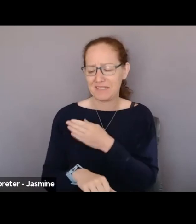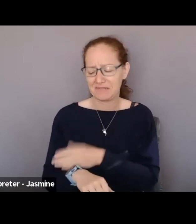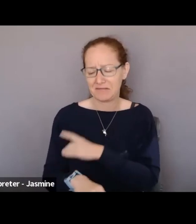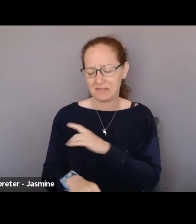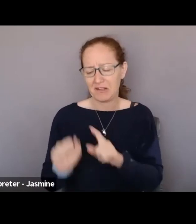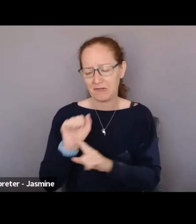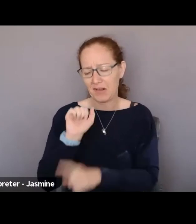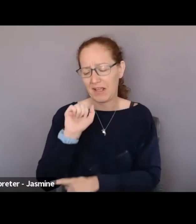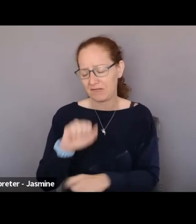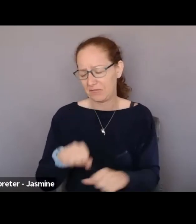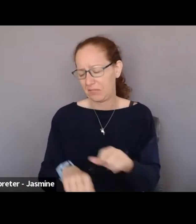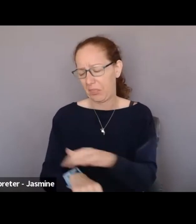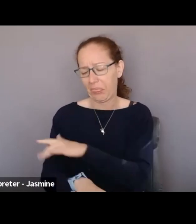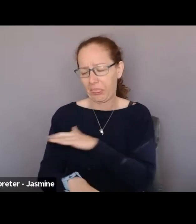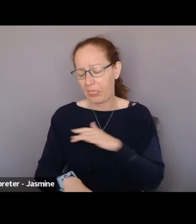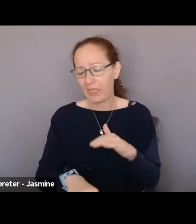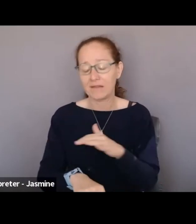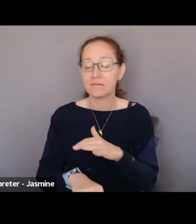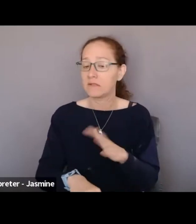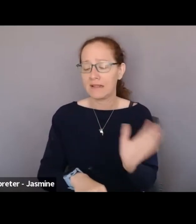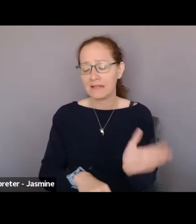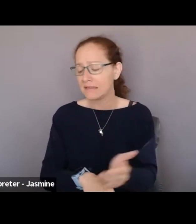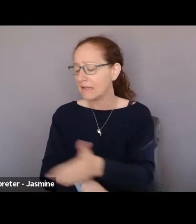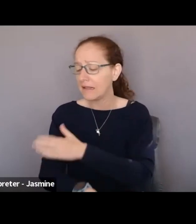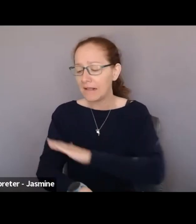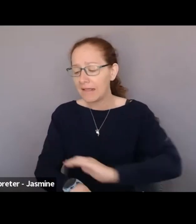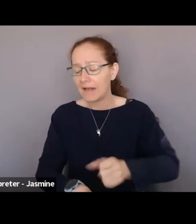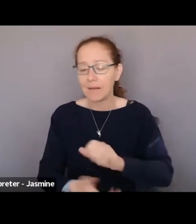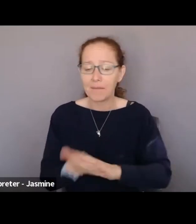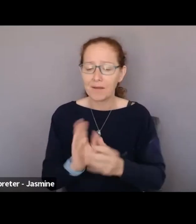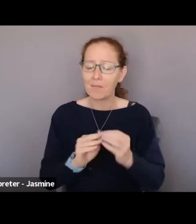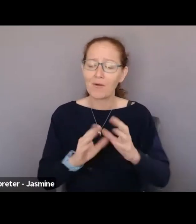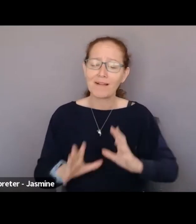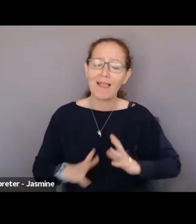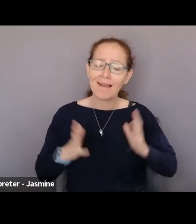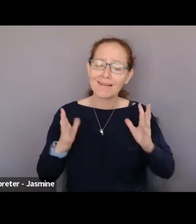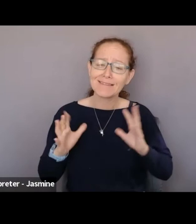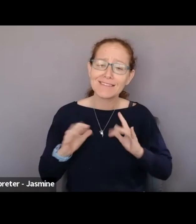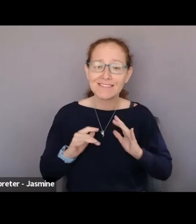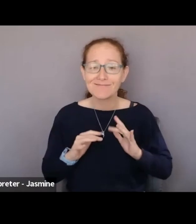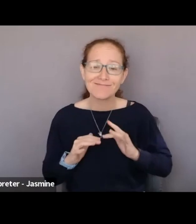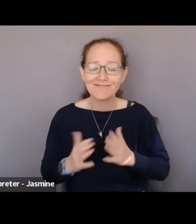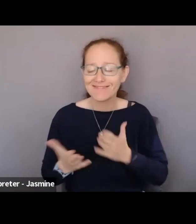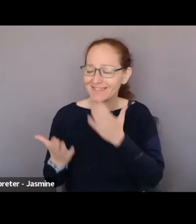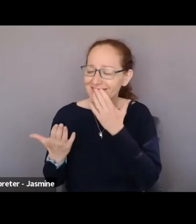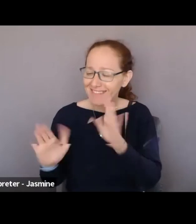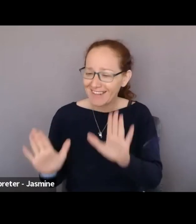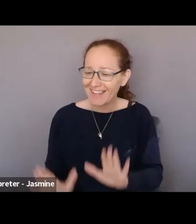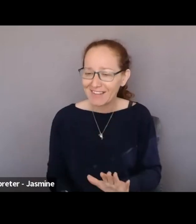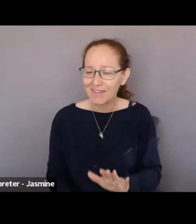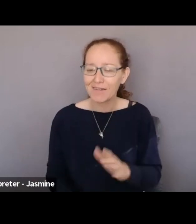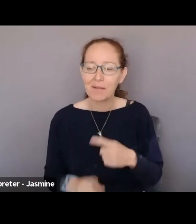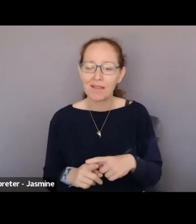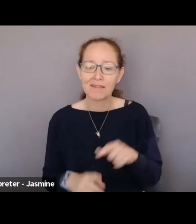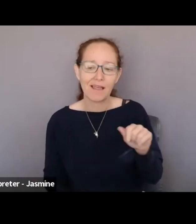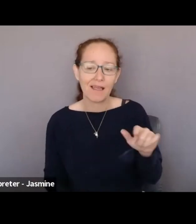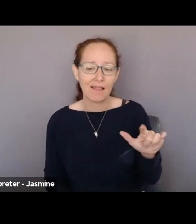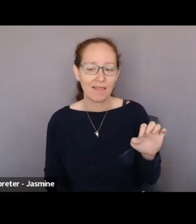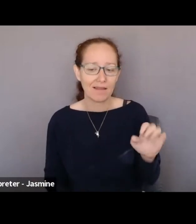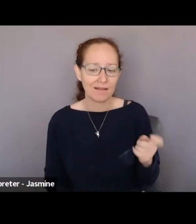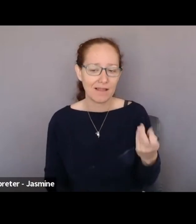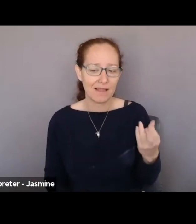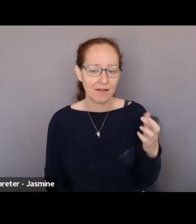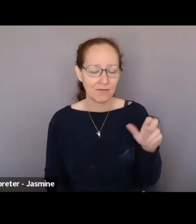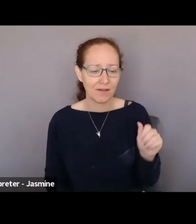more classy. Excellent. Thank you. Thank you. And thank you, Alexandra, and the whole group for putting down